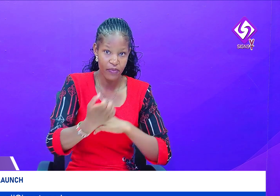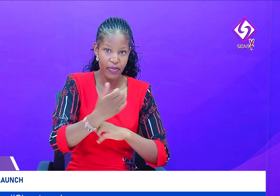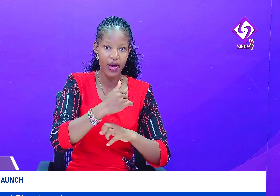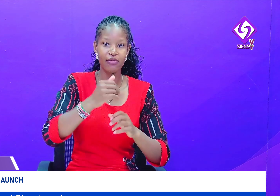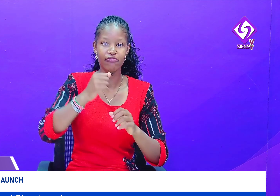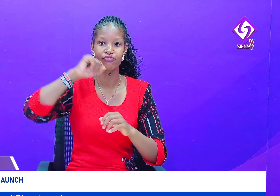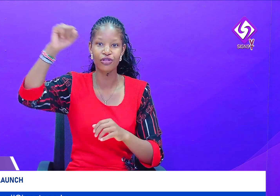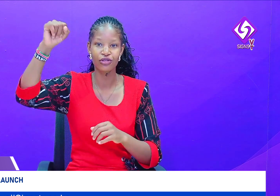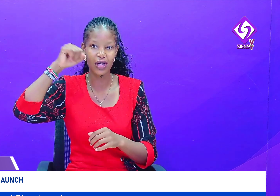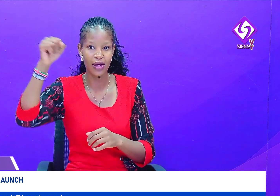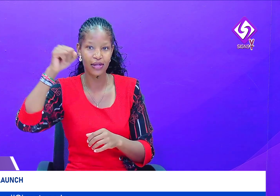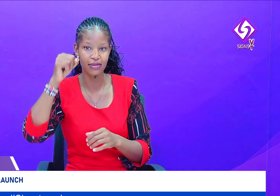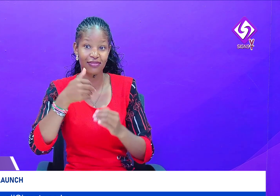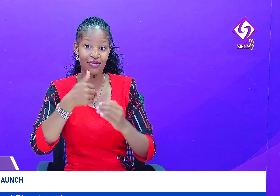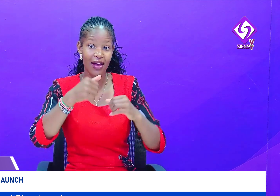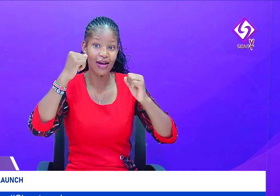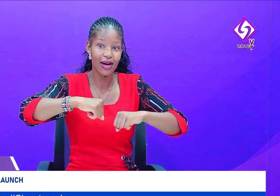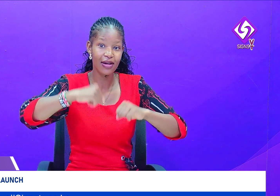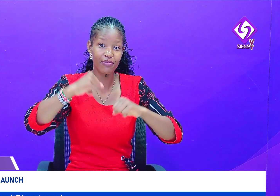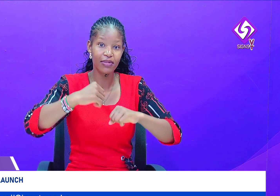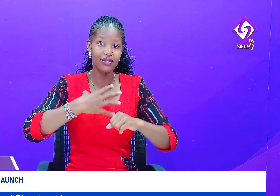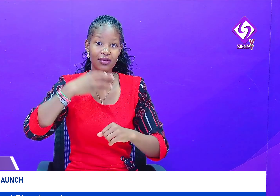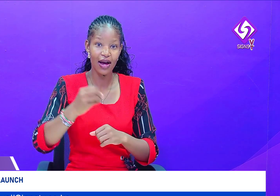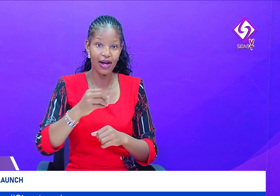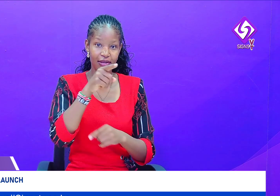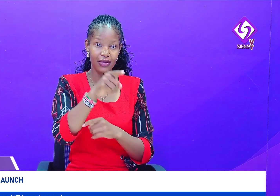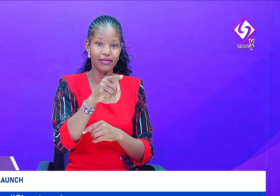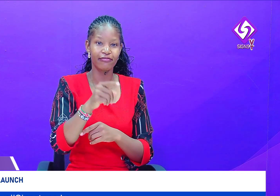conversations and amplify the voices